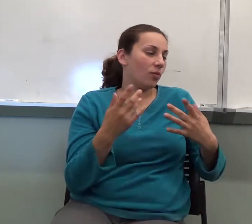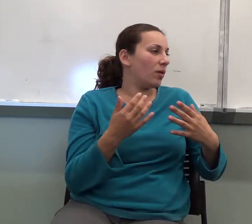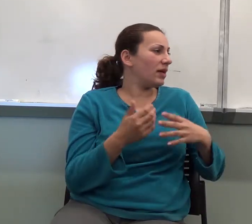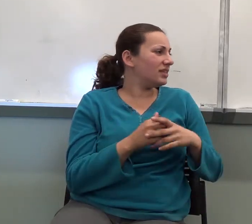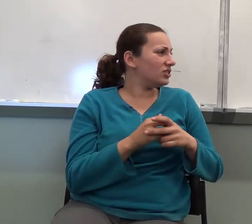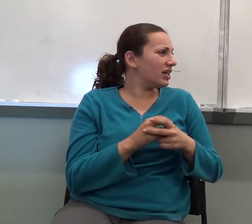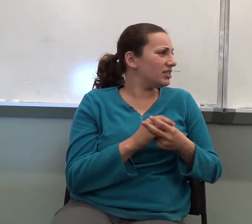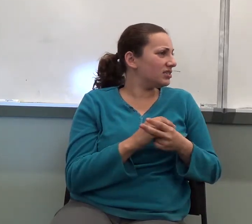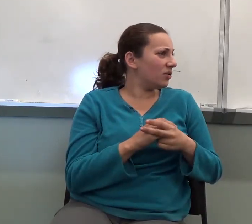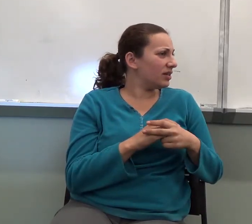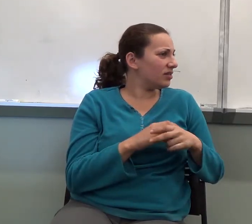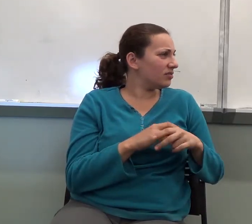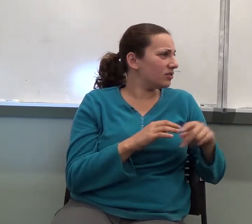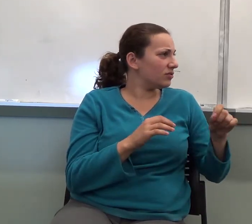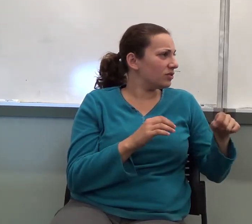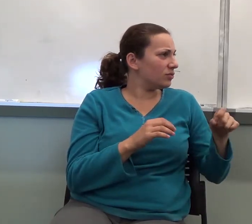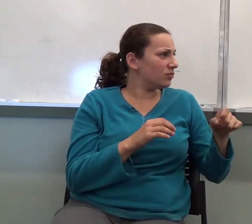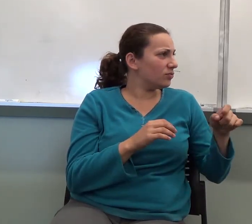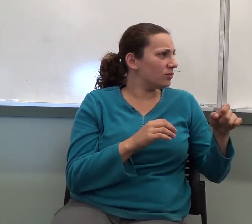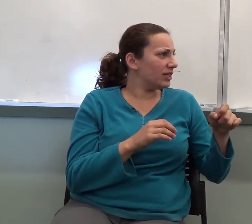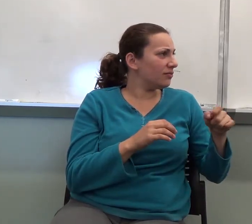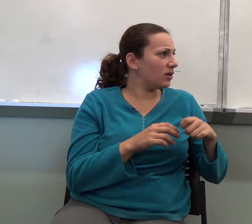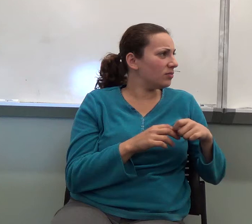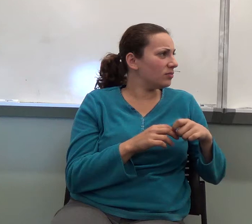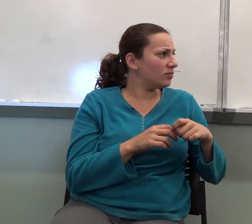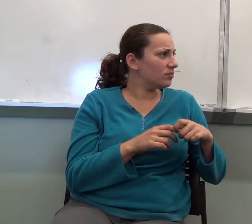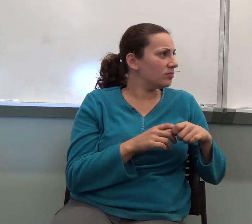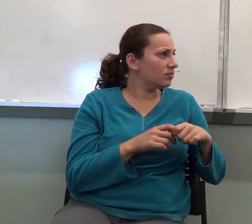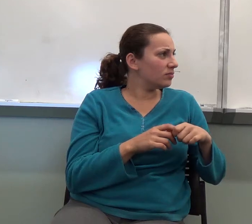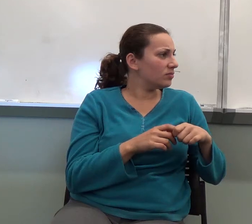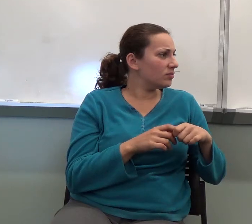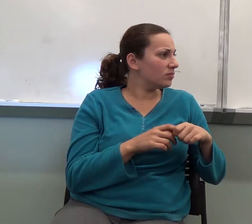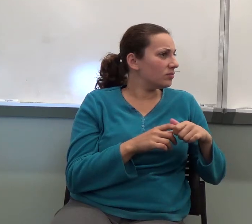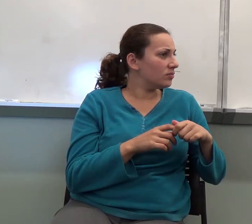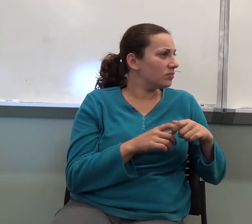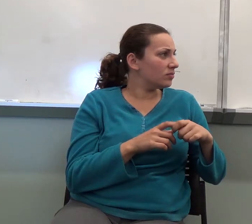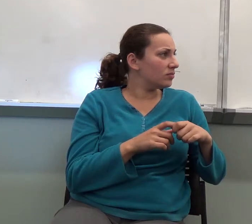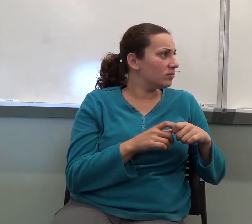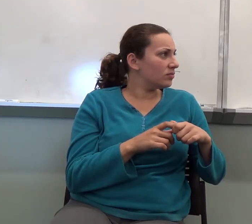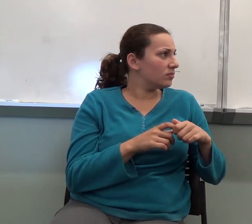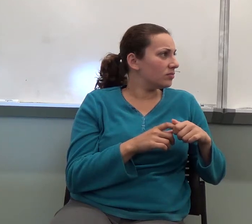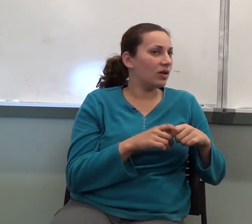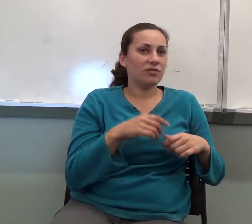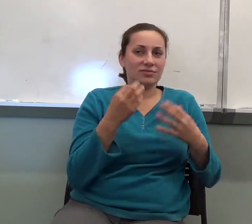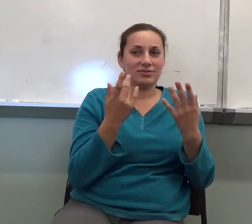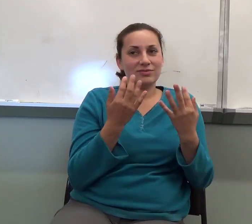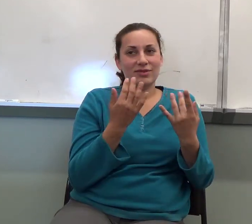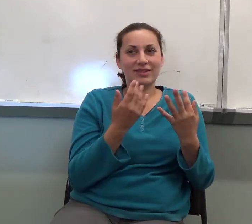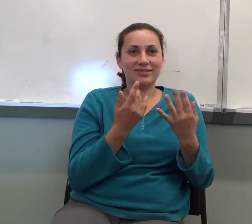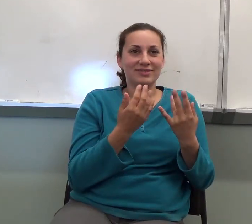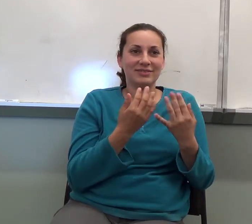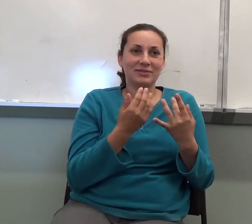What page are you guys going, are you reading from? Hang on.